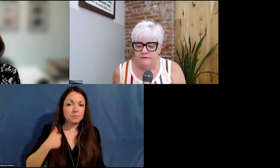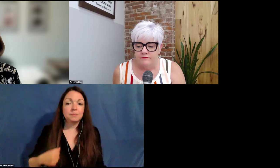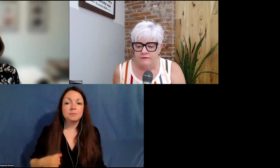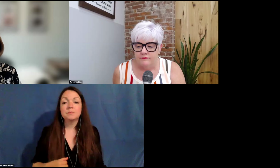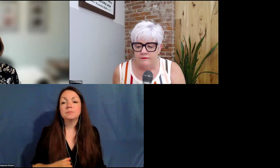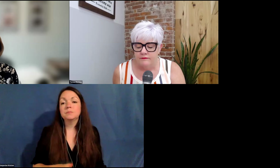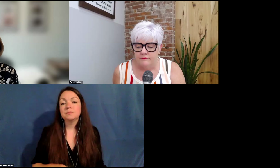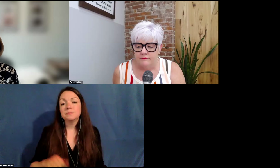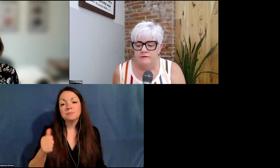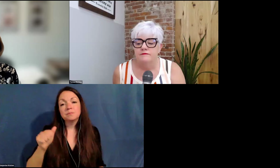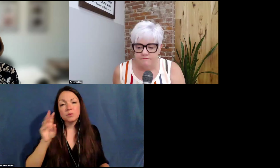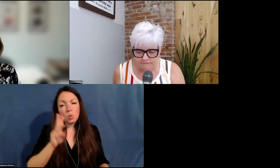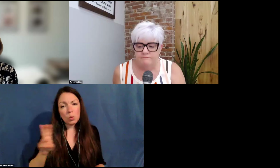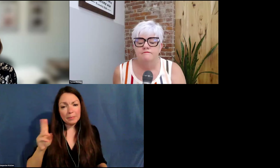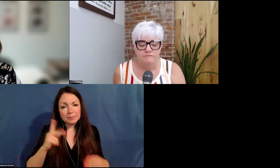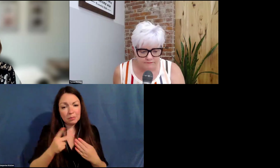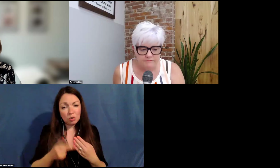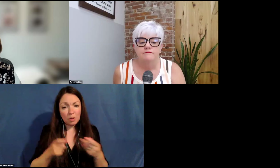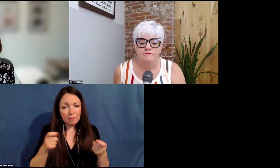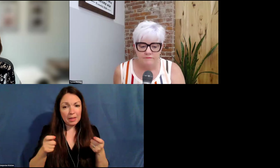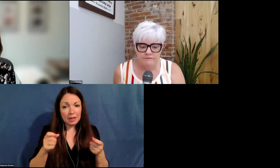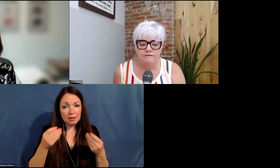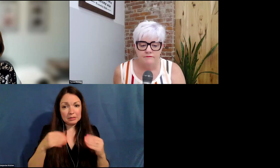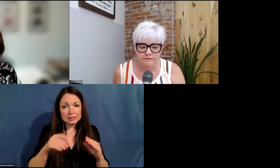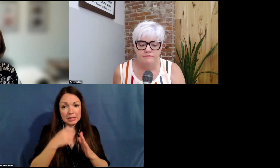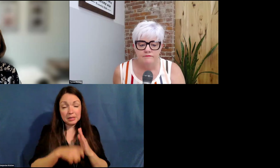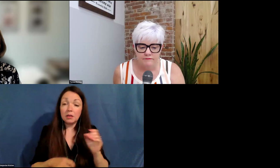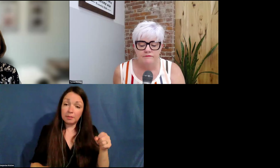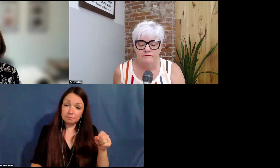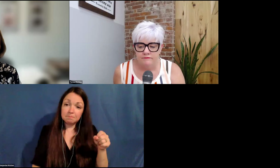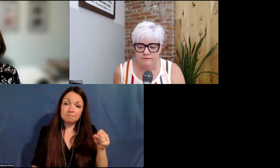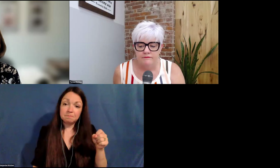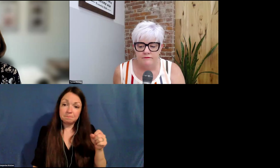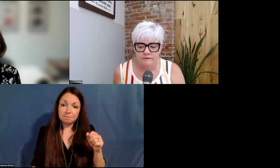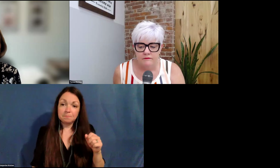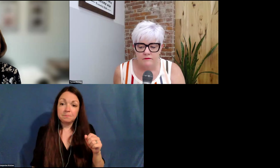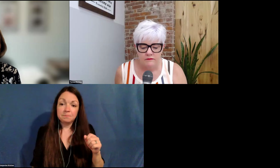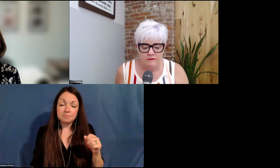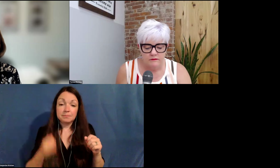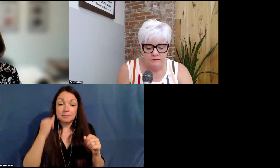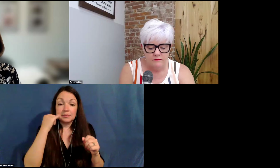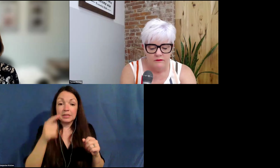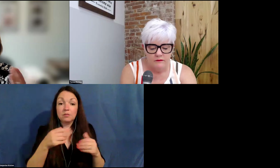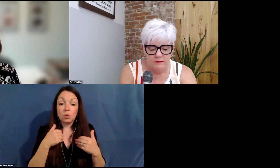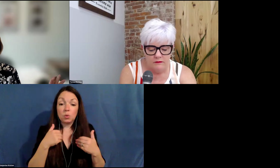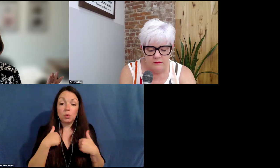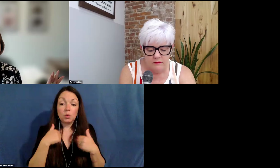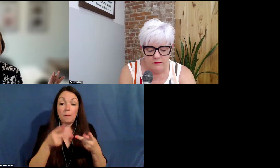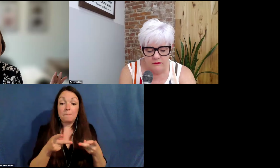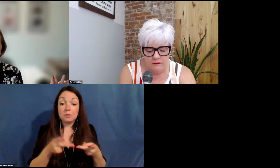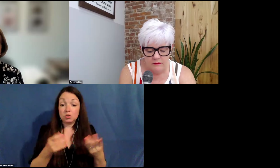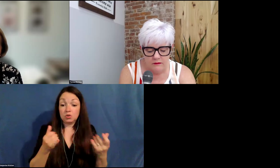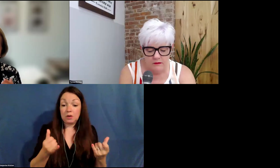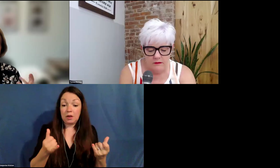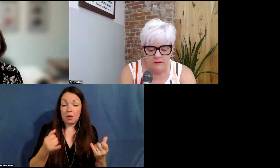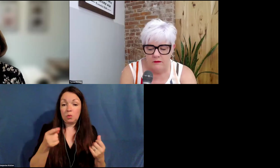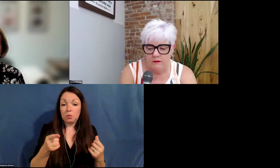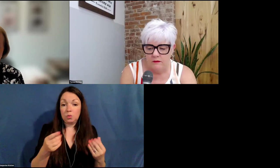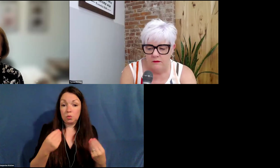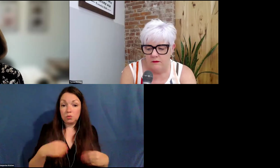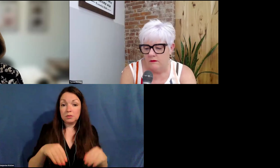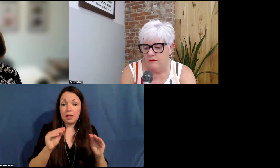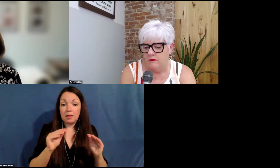Are there website programs that will handle sales tax for you? Yep, there are. Also, if you're getting a position now that you're